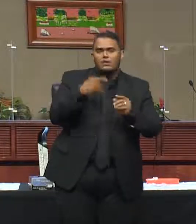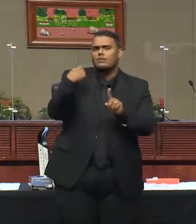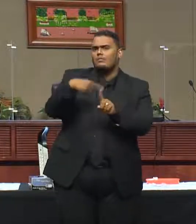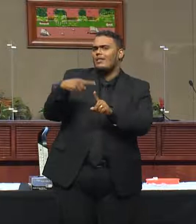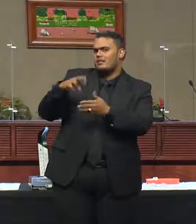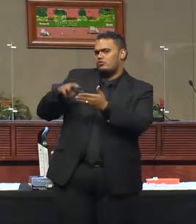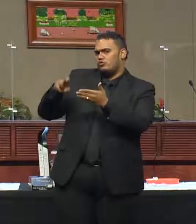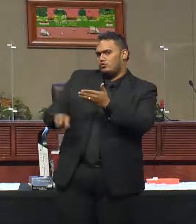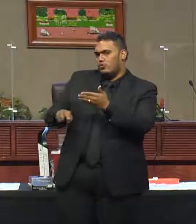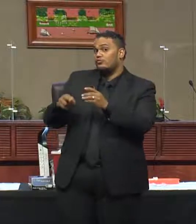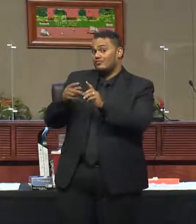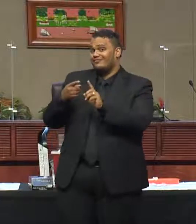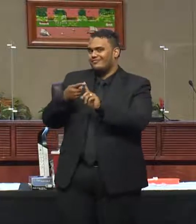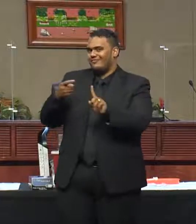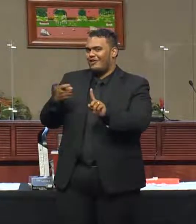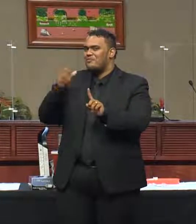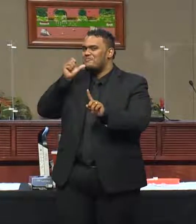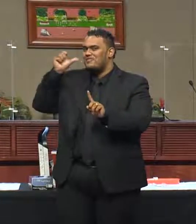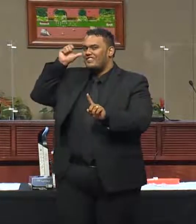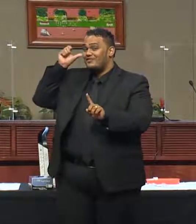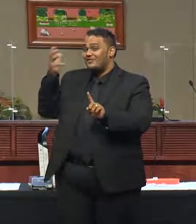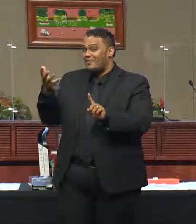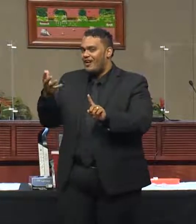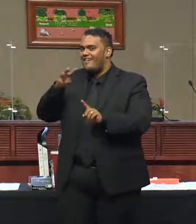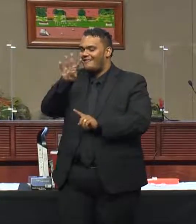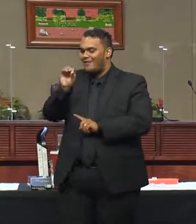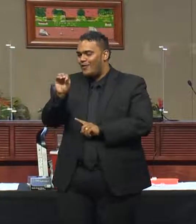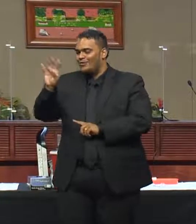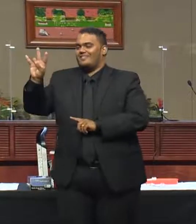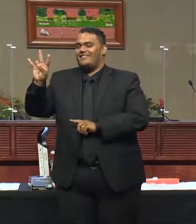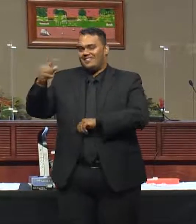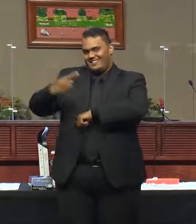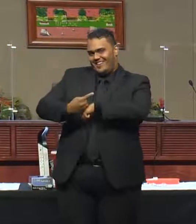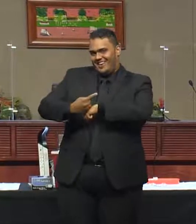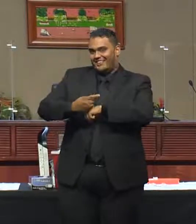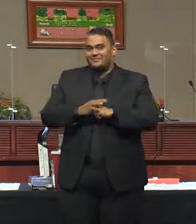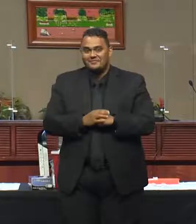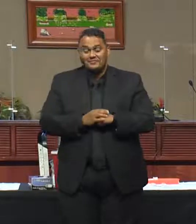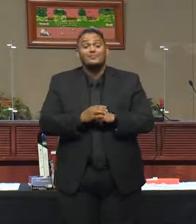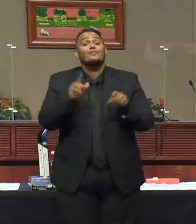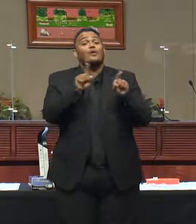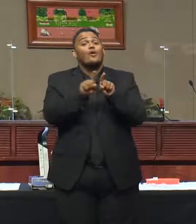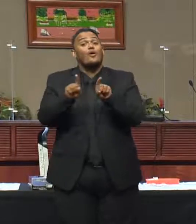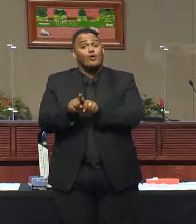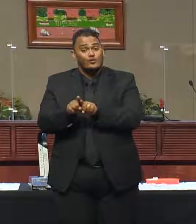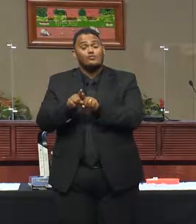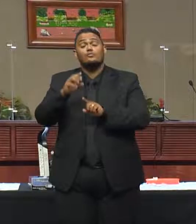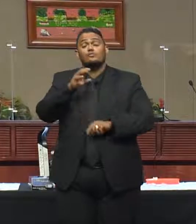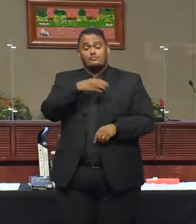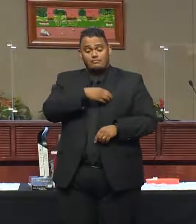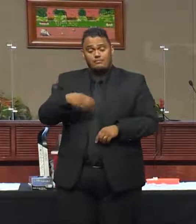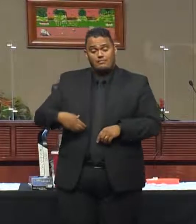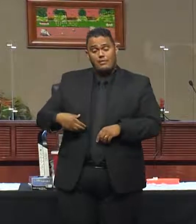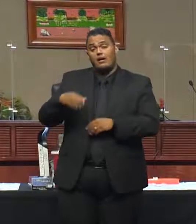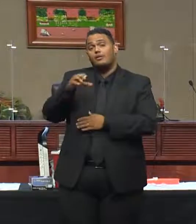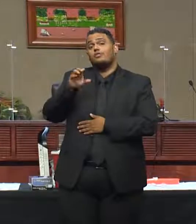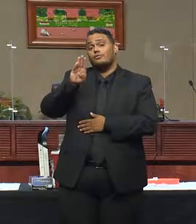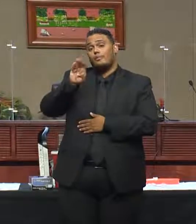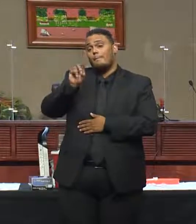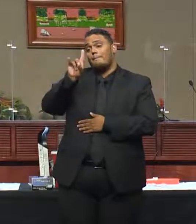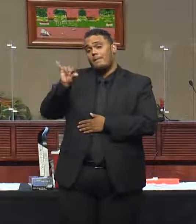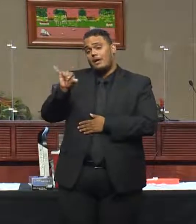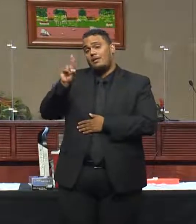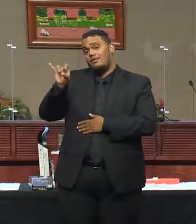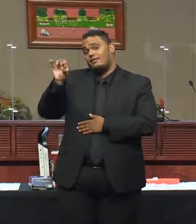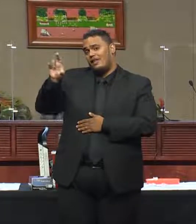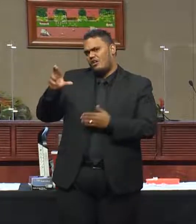407 day. Orlando Mayor Buddy Dyer is also here to discuss progress combating the virus in the city of Orlando. Dr. Alpino from the Florida Department